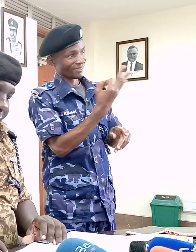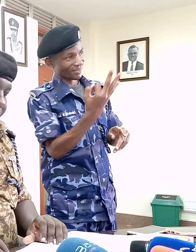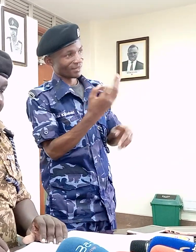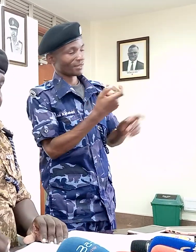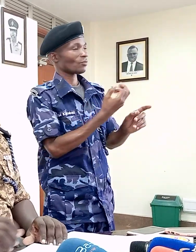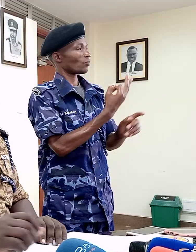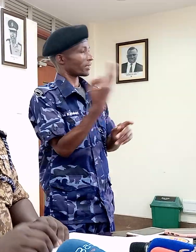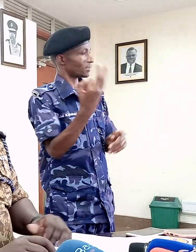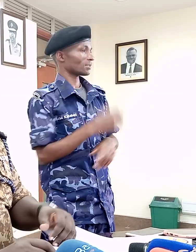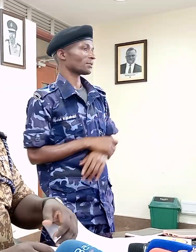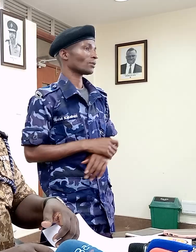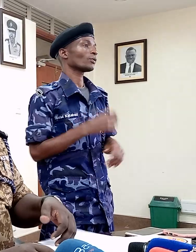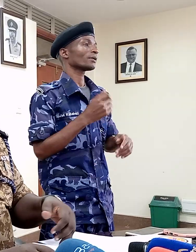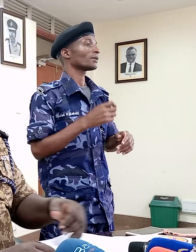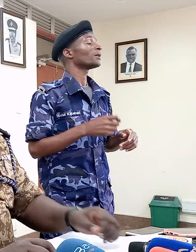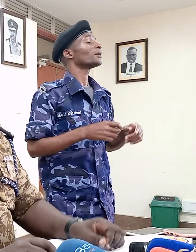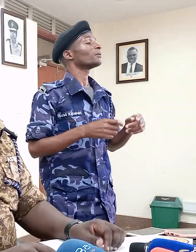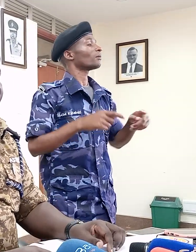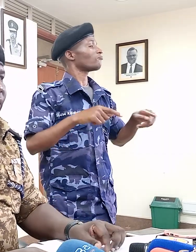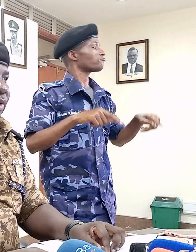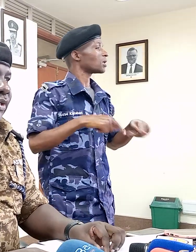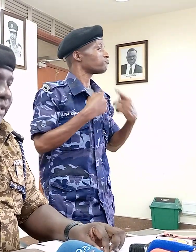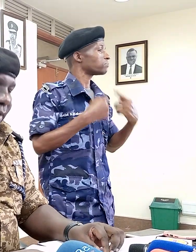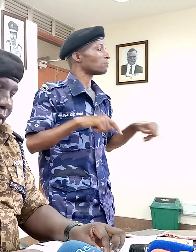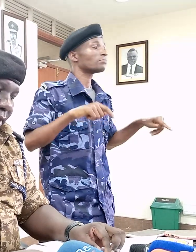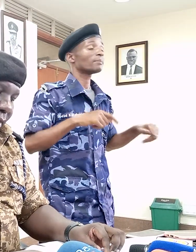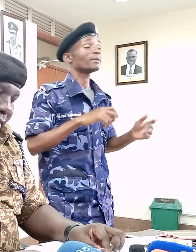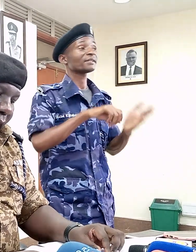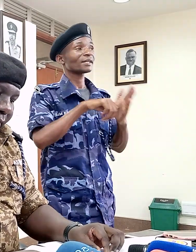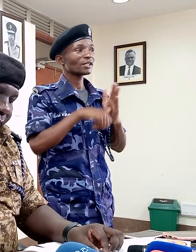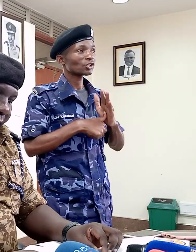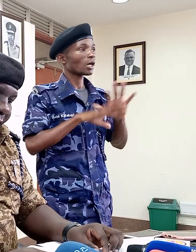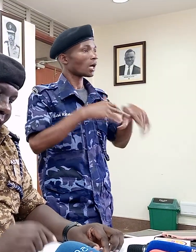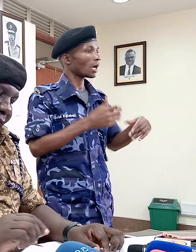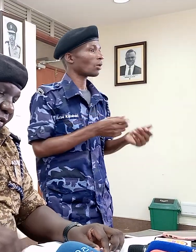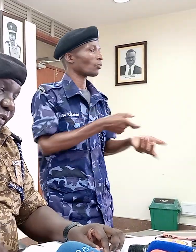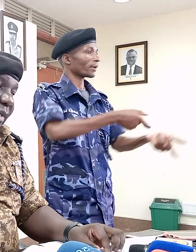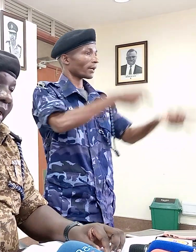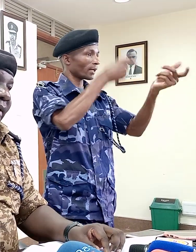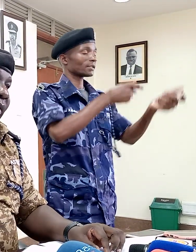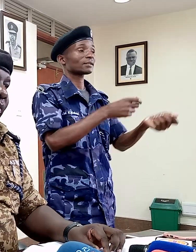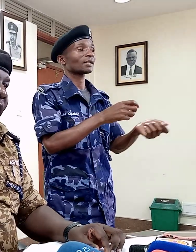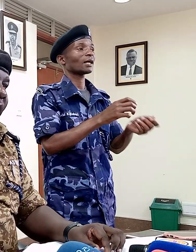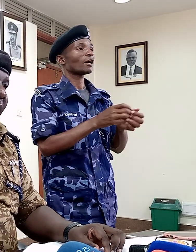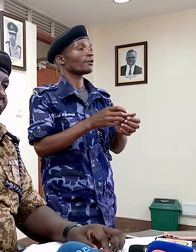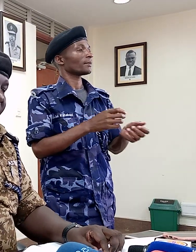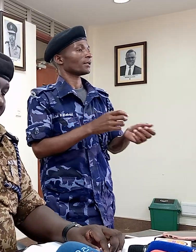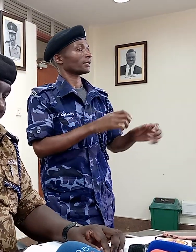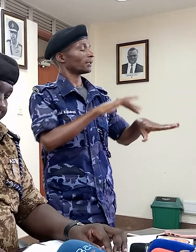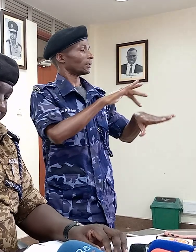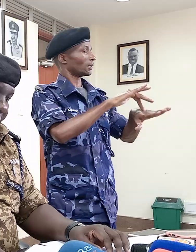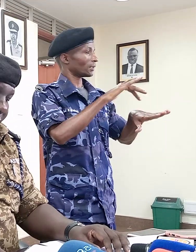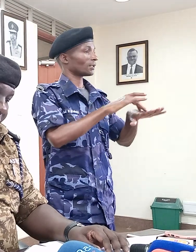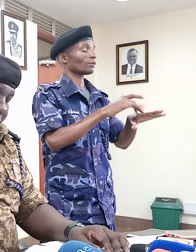lot of questions and debate on car gun handling protocols and use of deadly force by security